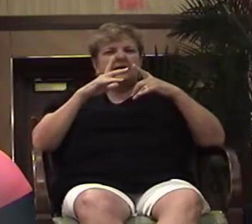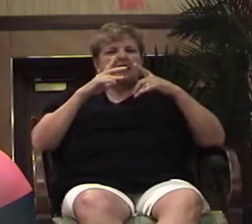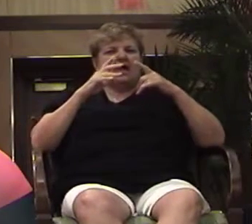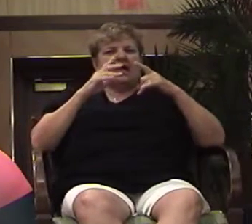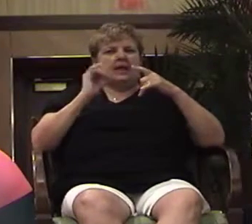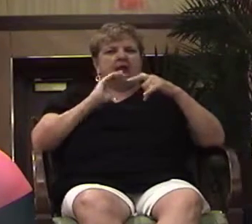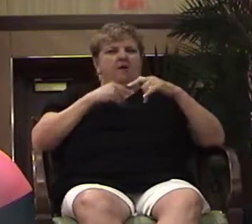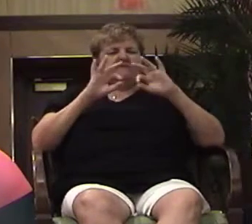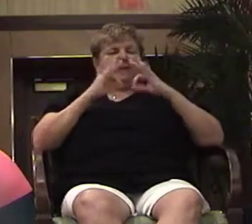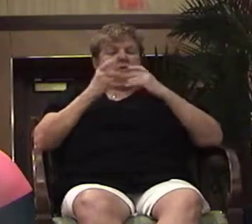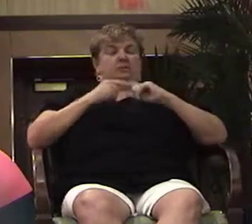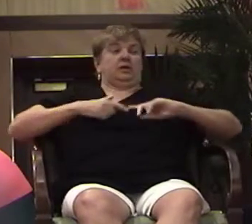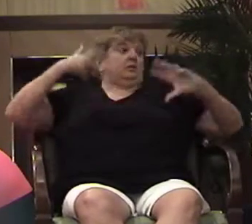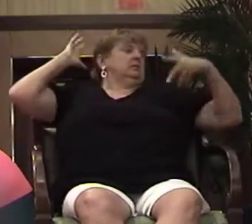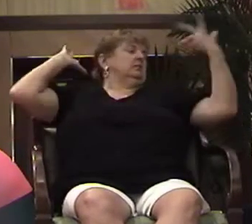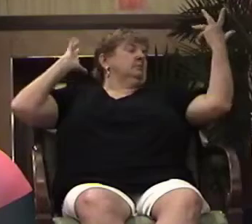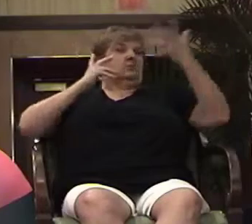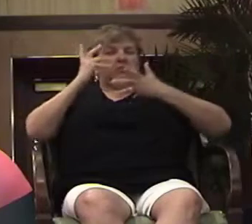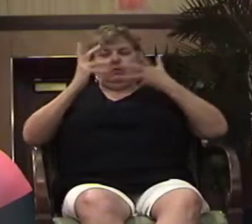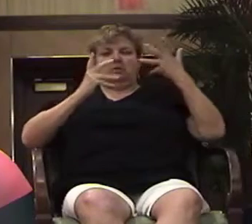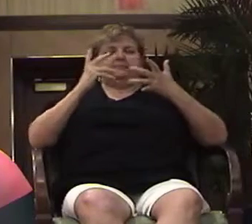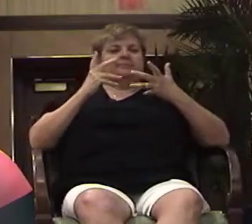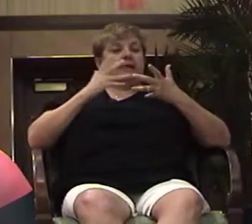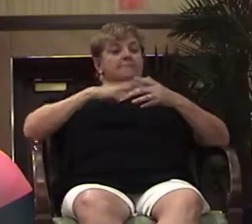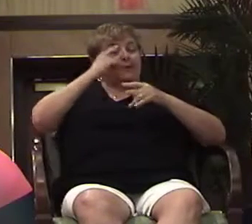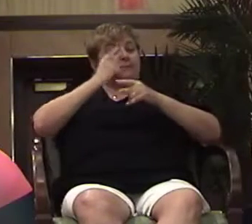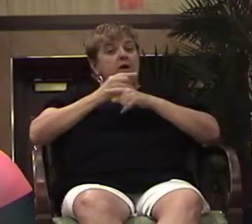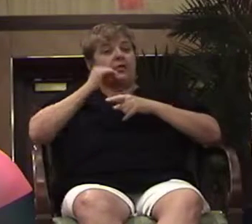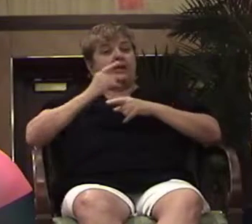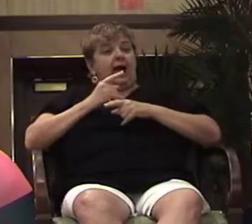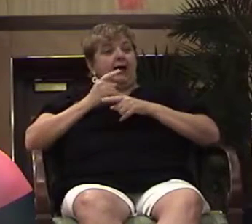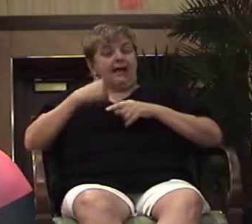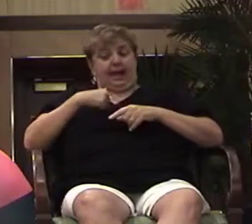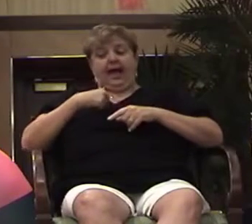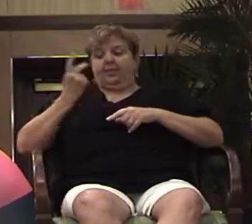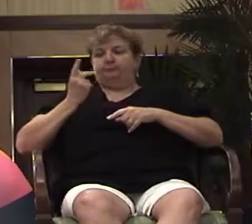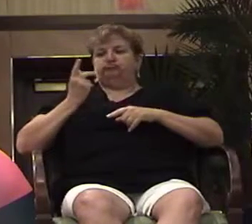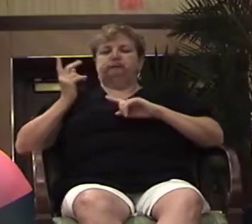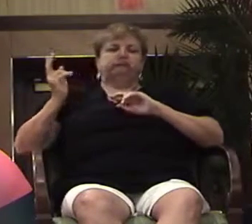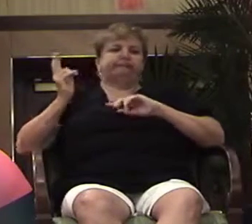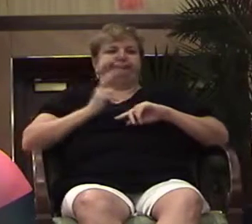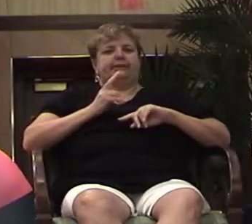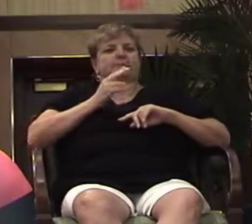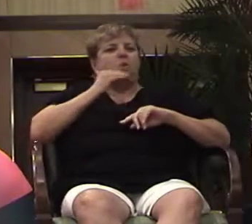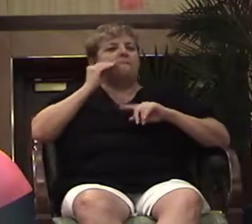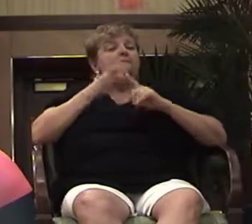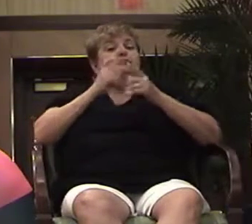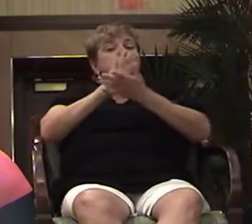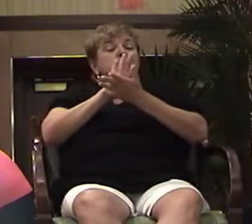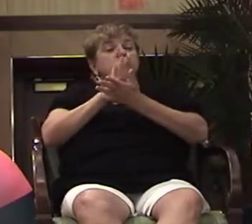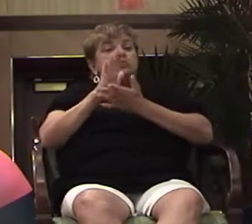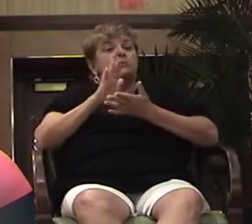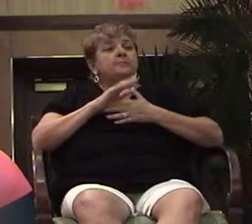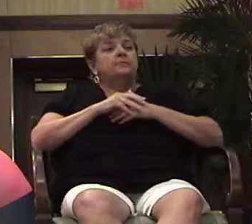whole family. And my brother and I came home from school one day and found my